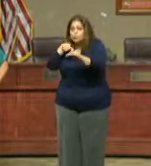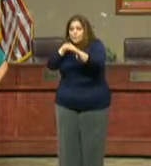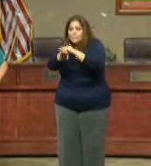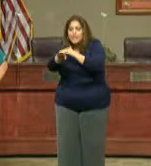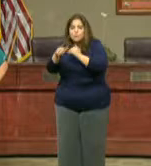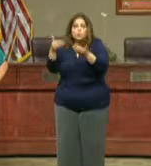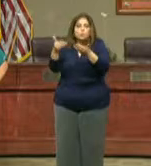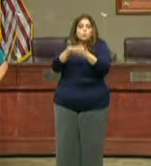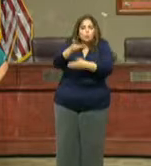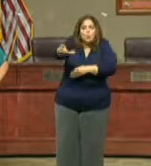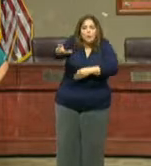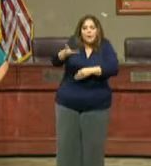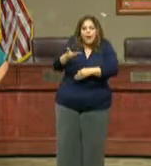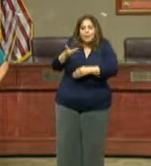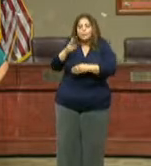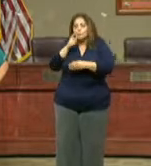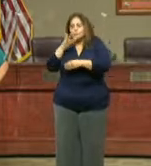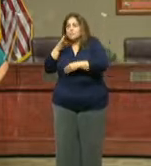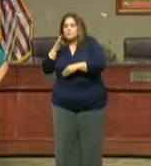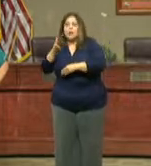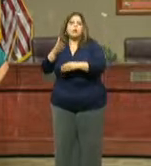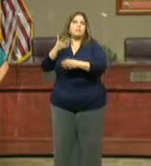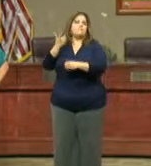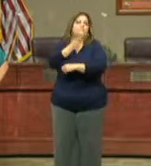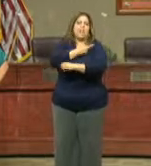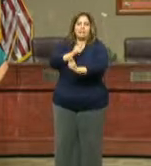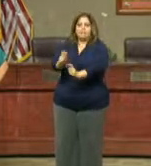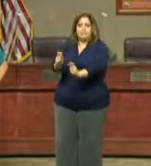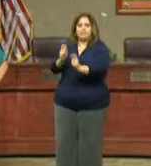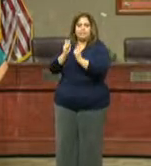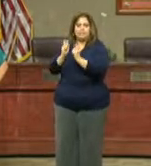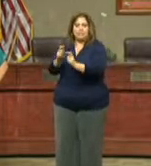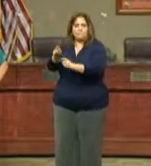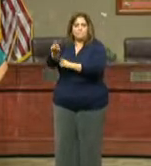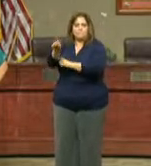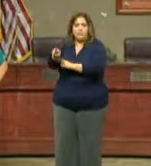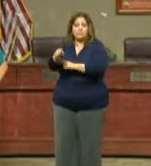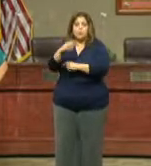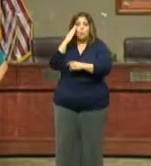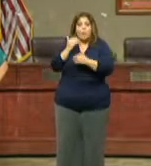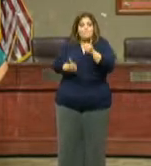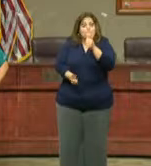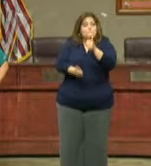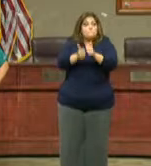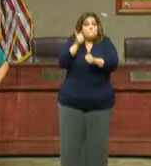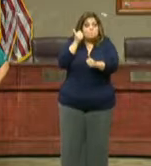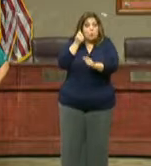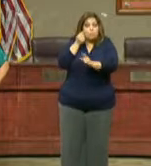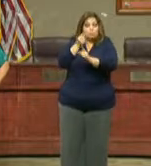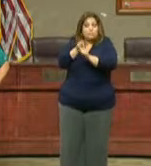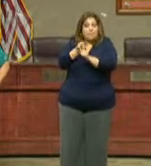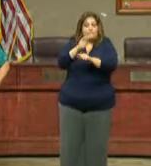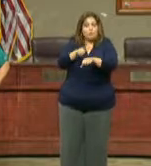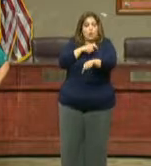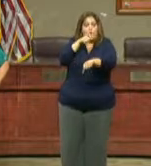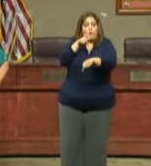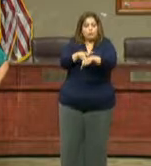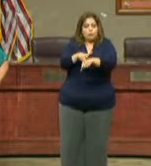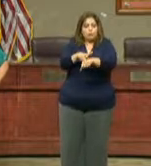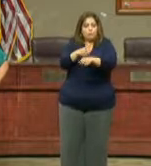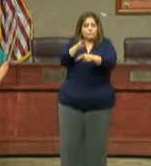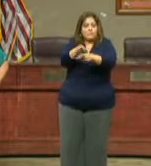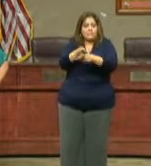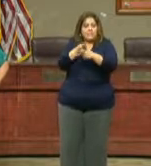place. Most of the cases that we have seen lately in long-term care facilities, we can track it to a